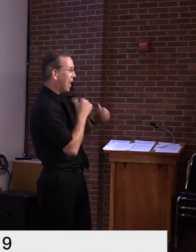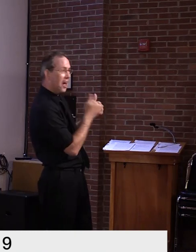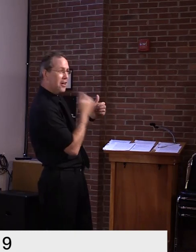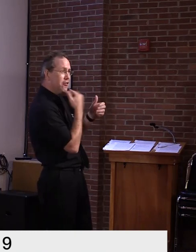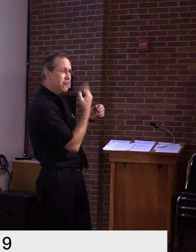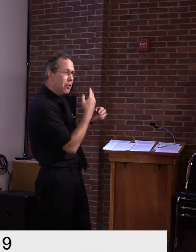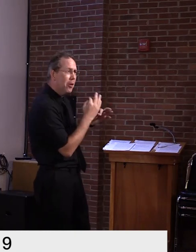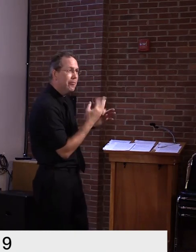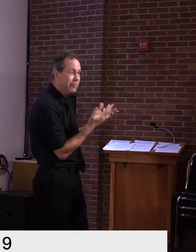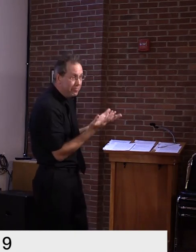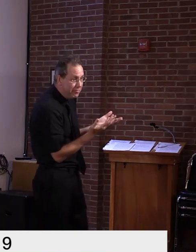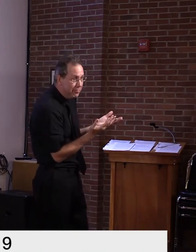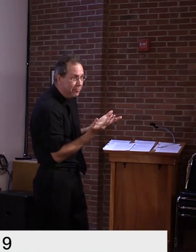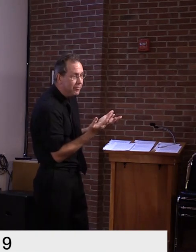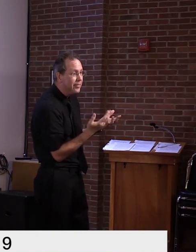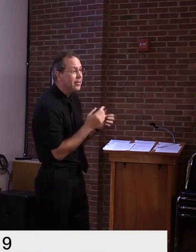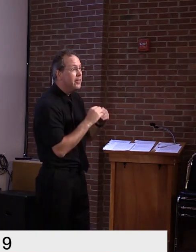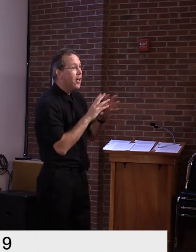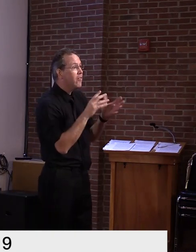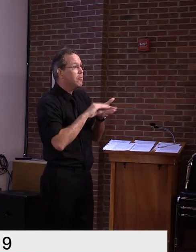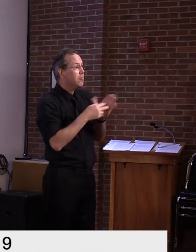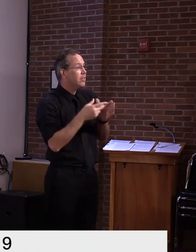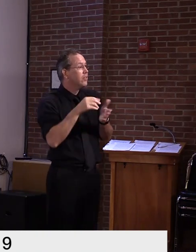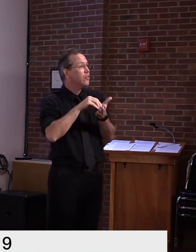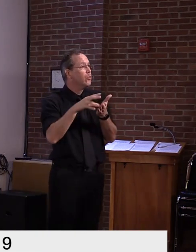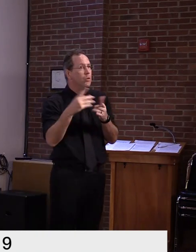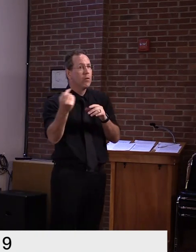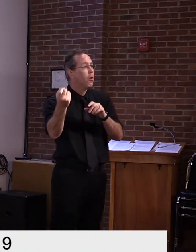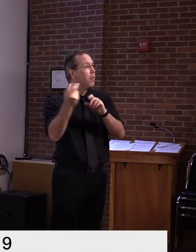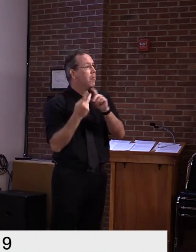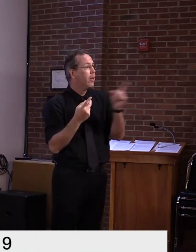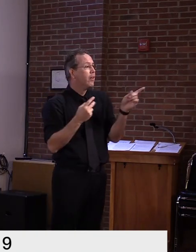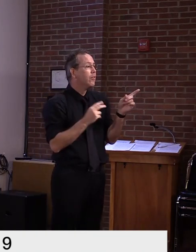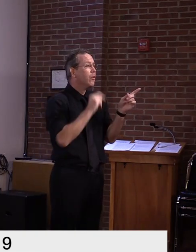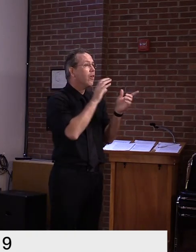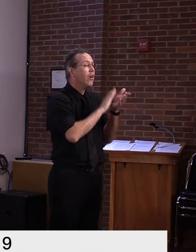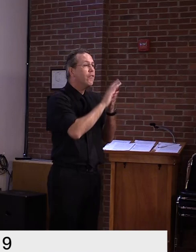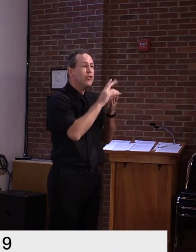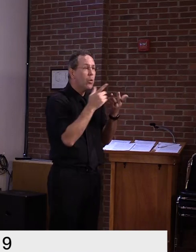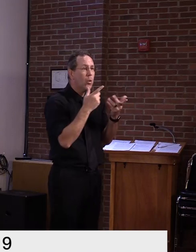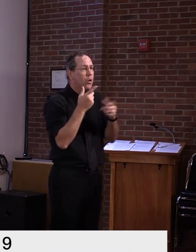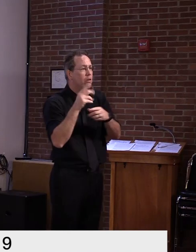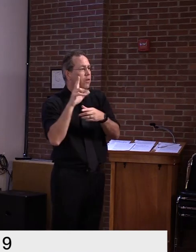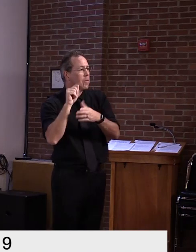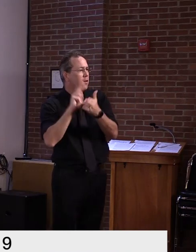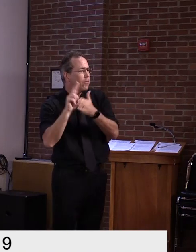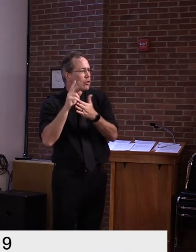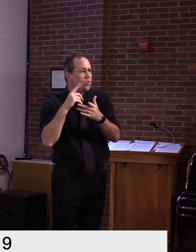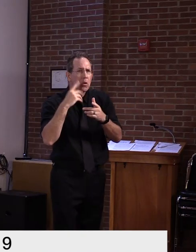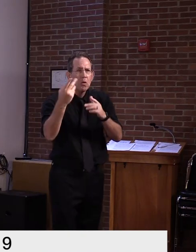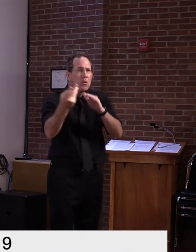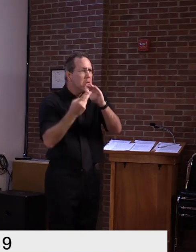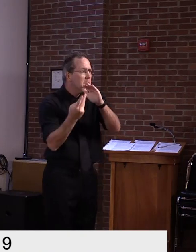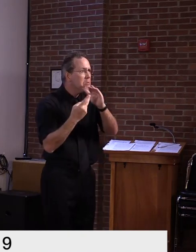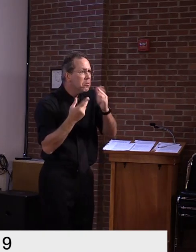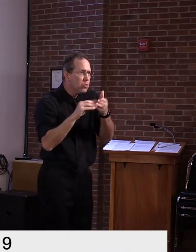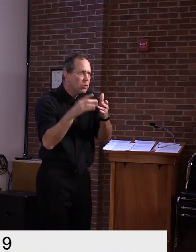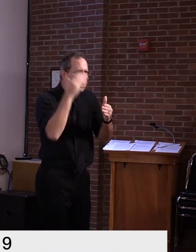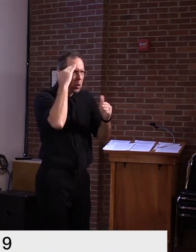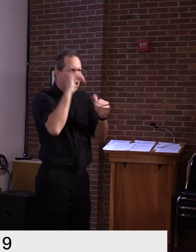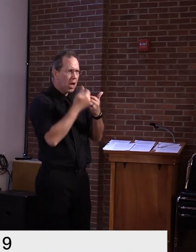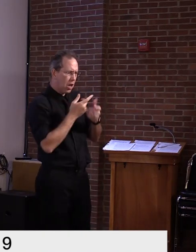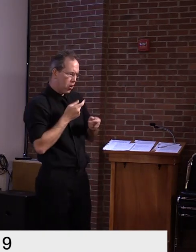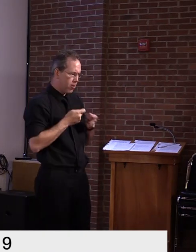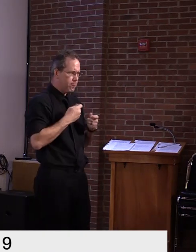the pre-arrival quarantine guidance. They're not coming with the virus as frequently as we thought they might. So again, all of this, at least for